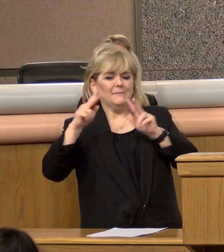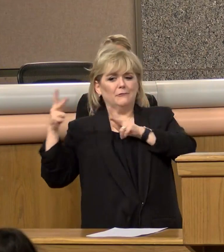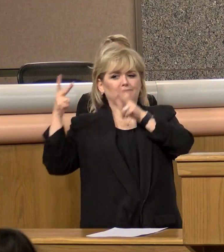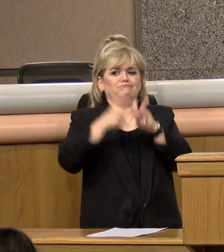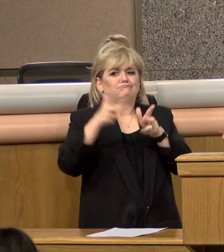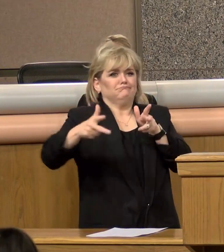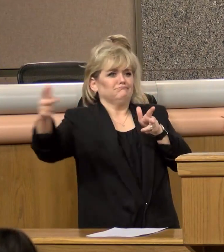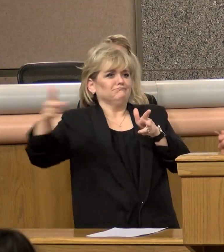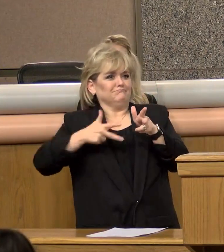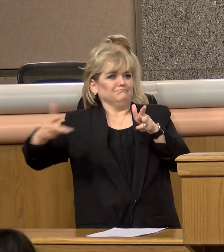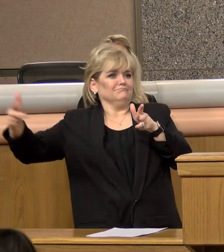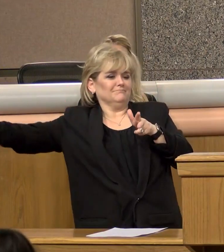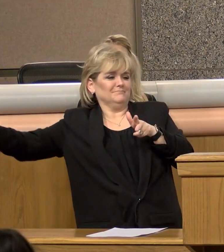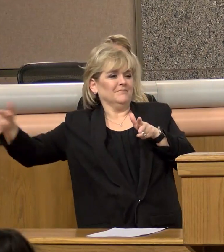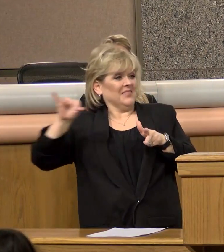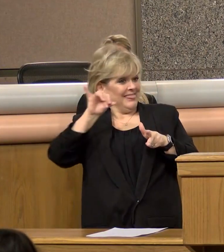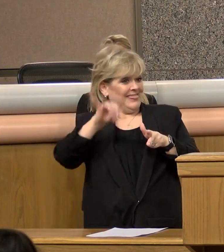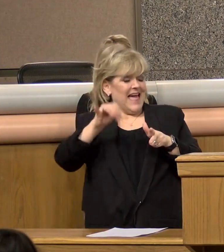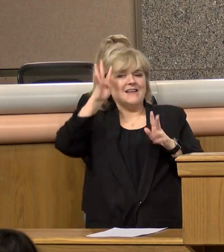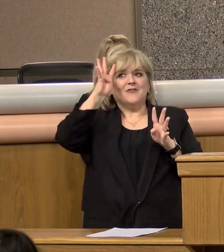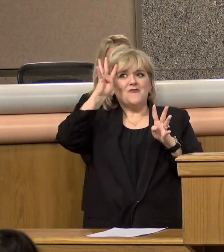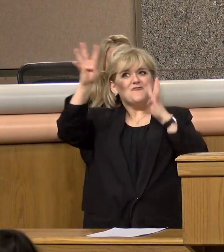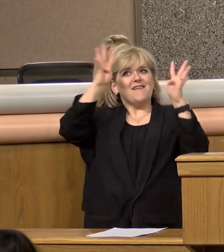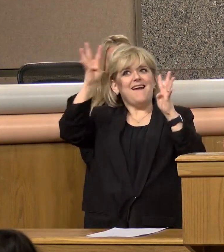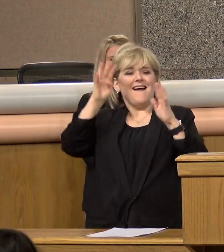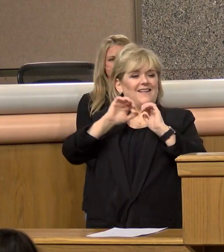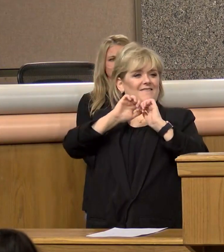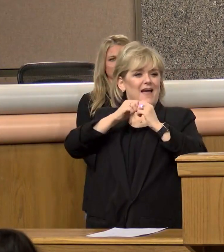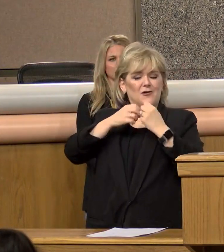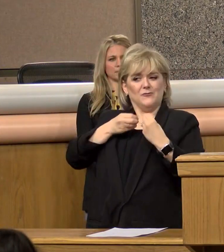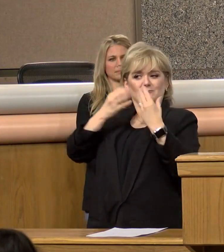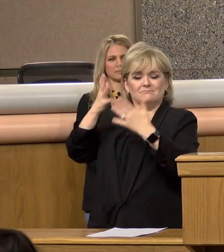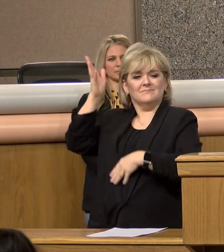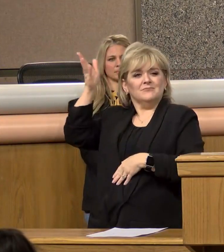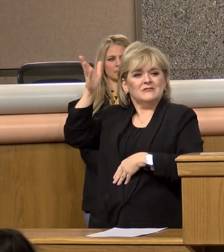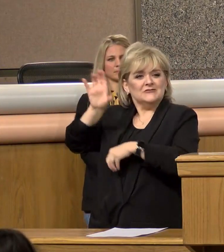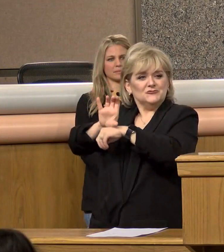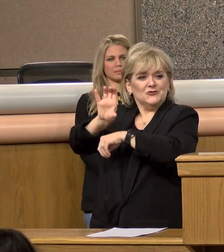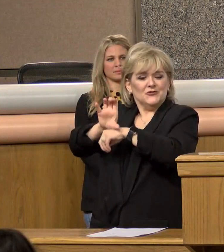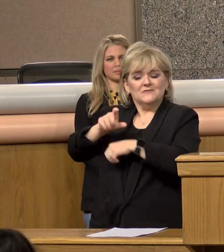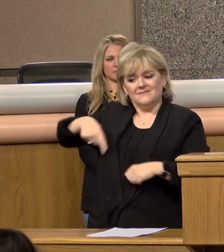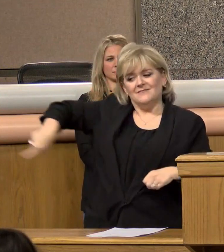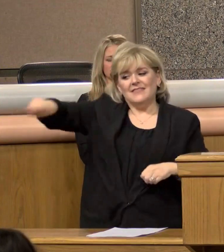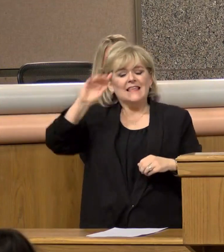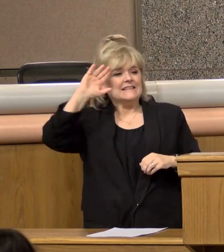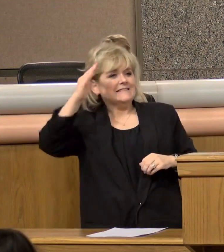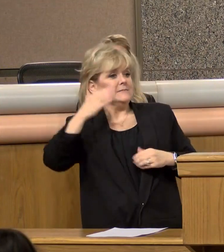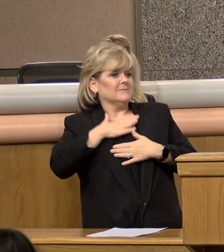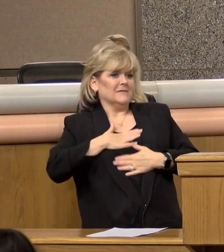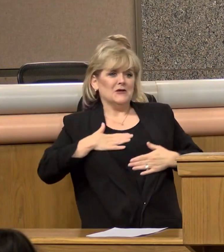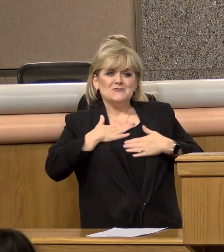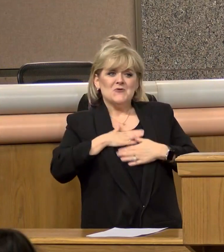today. I thought that was very creative and and I they really I think they really enjoyed it. People came out for that.